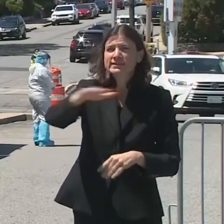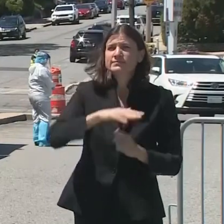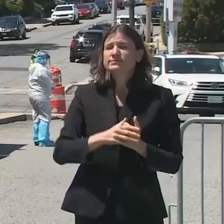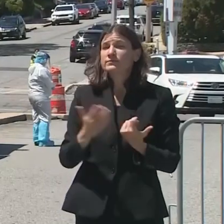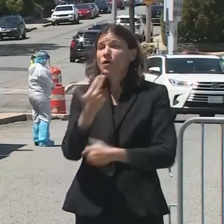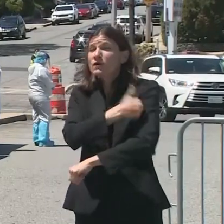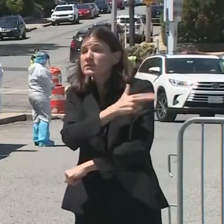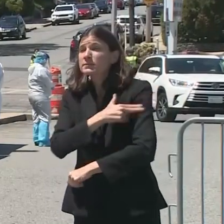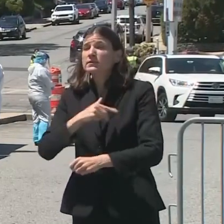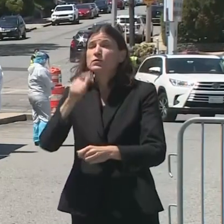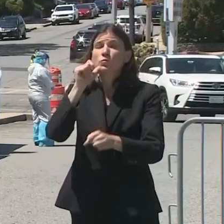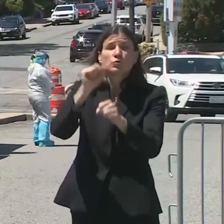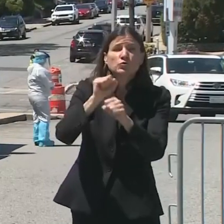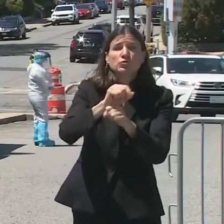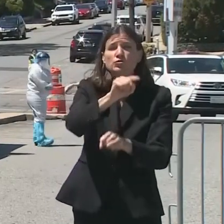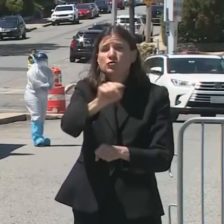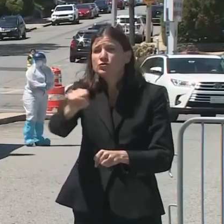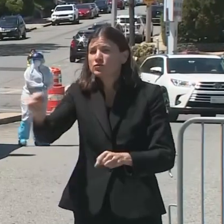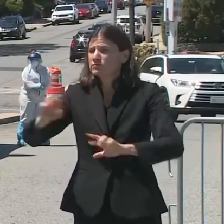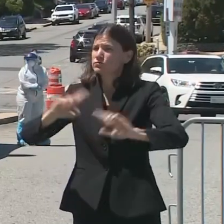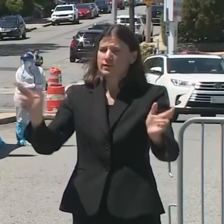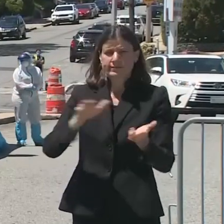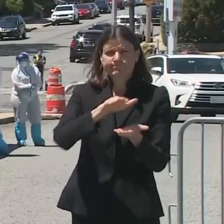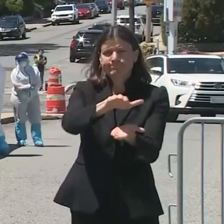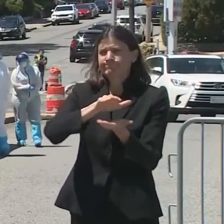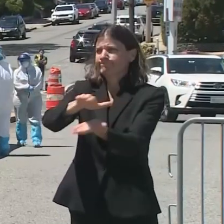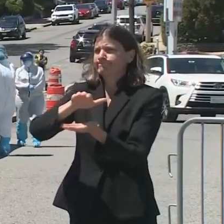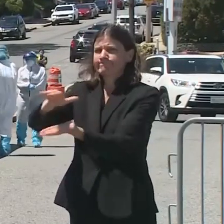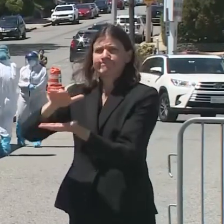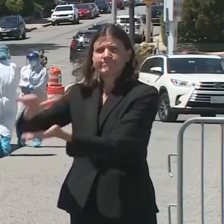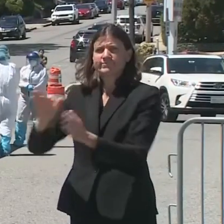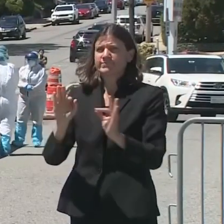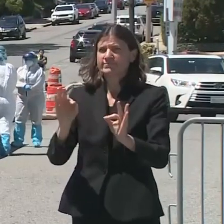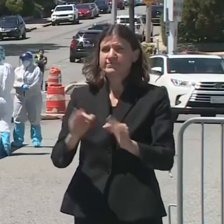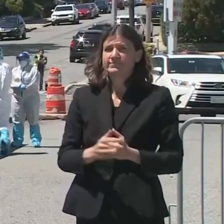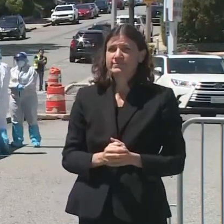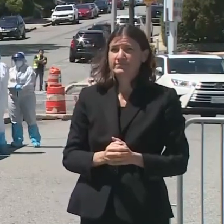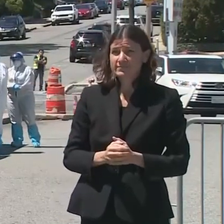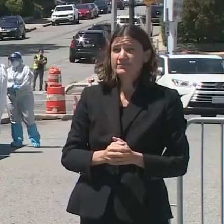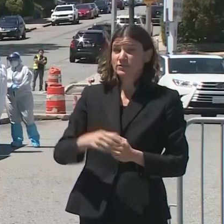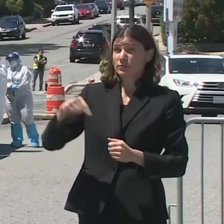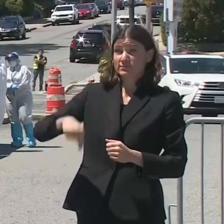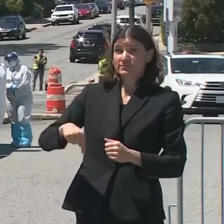the virus. And I would just say that this testing site back here, which I'm going to speak about in a minute,